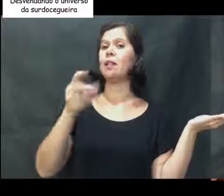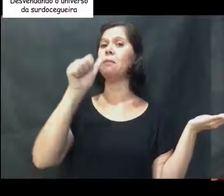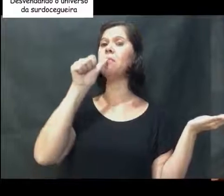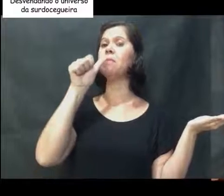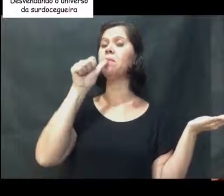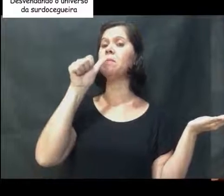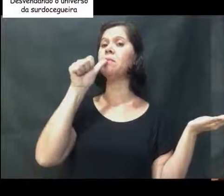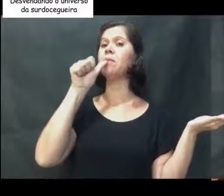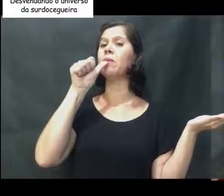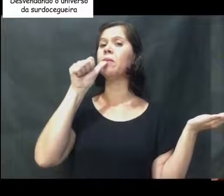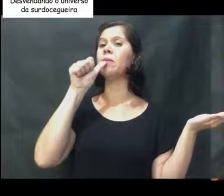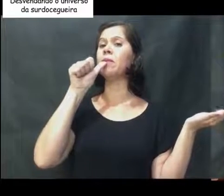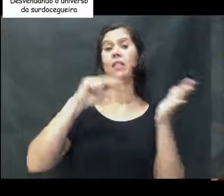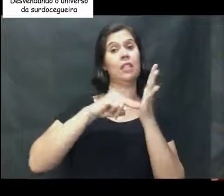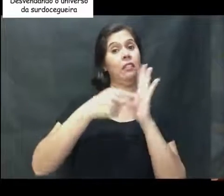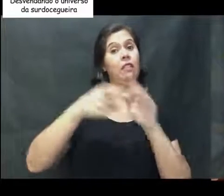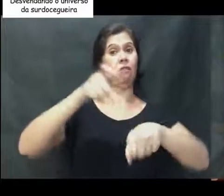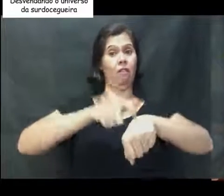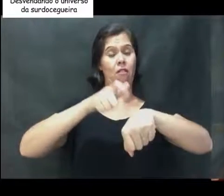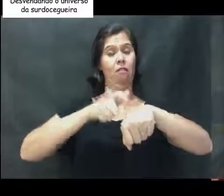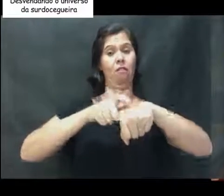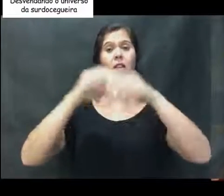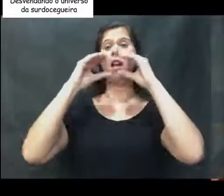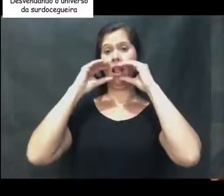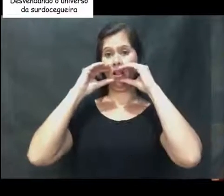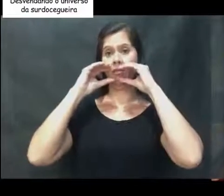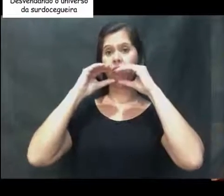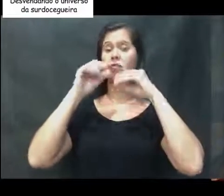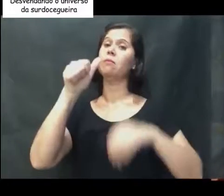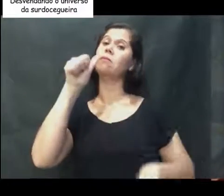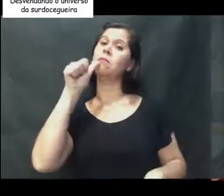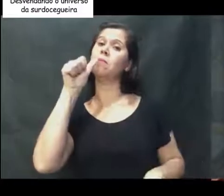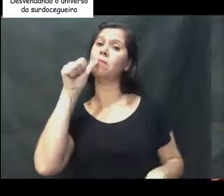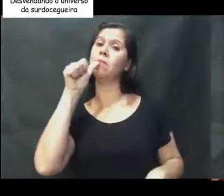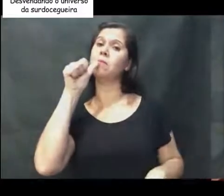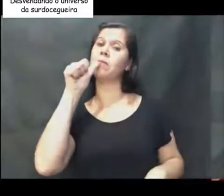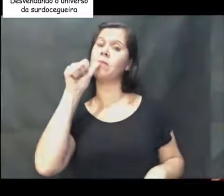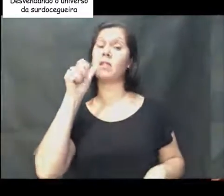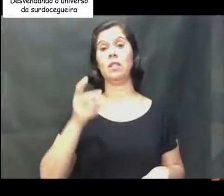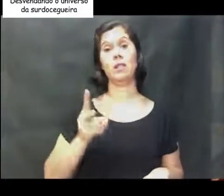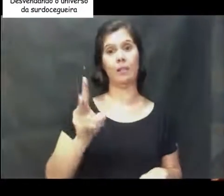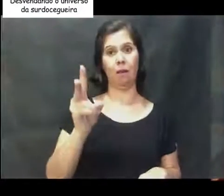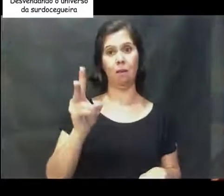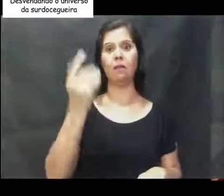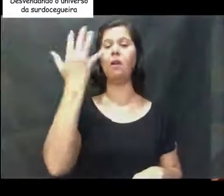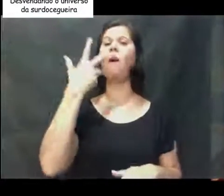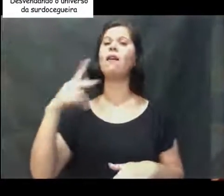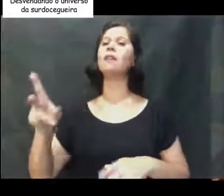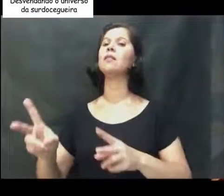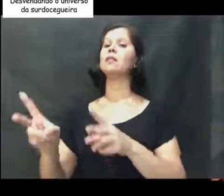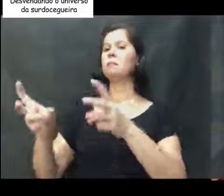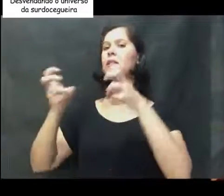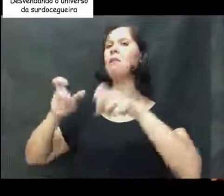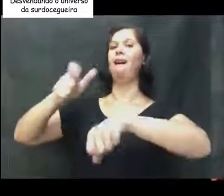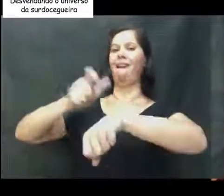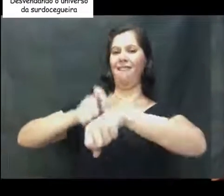Actually, the thumb leaning against the mouth to signal drink. And this represented the snack situation, and then